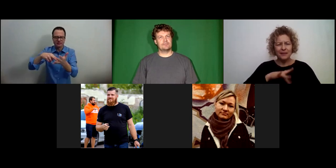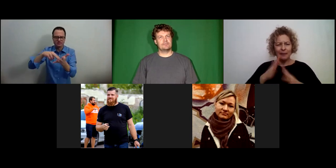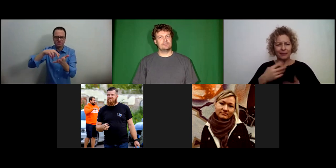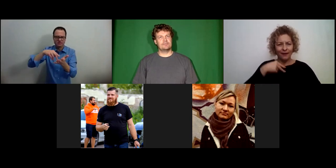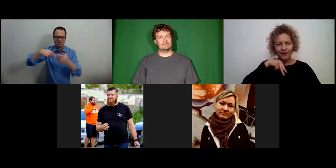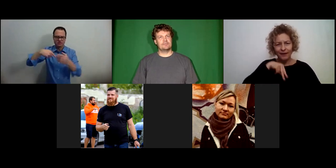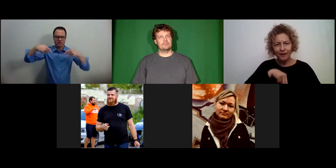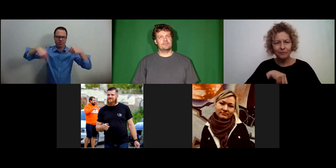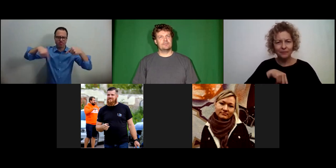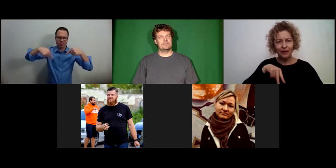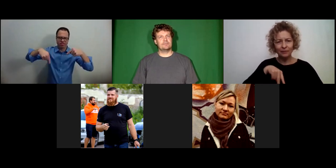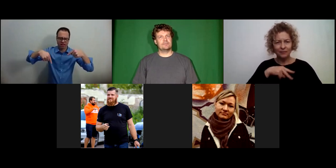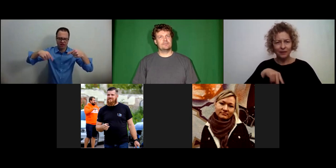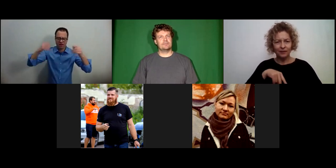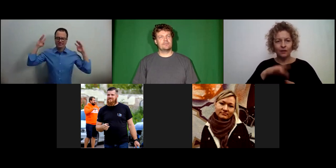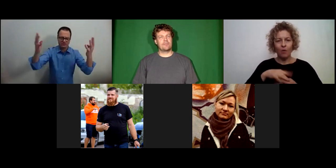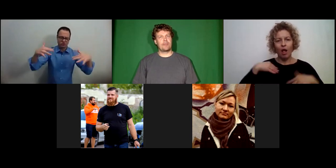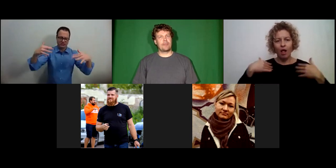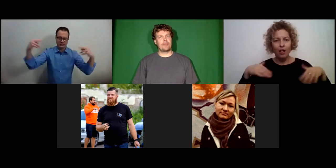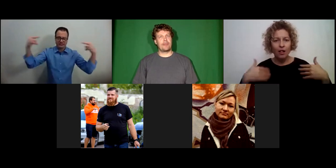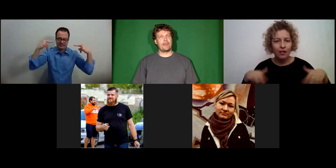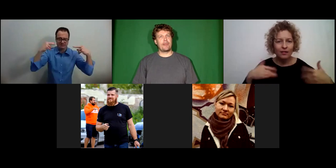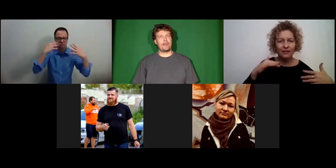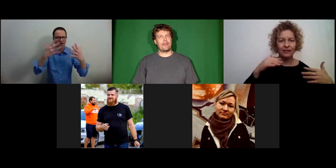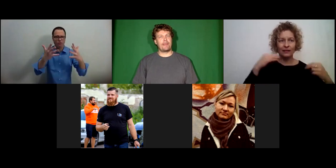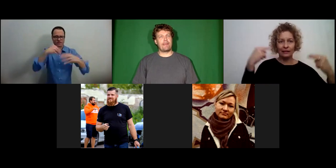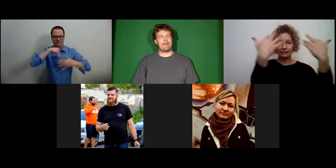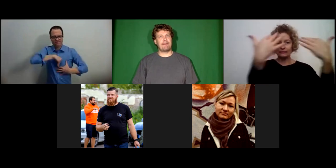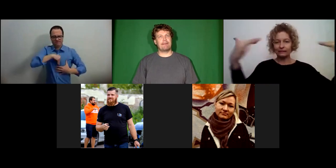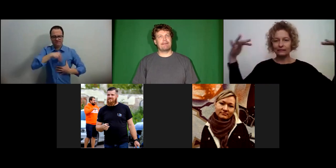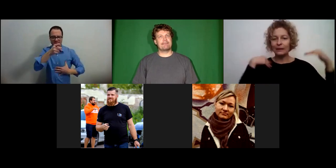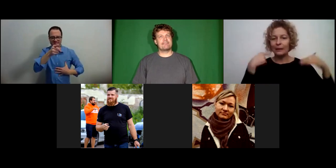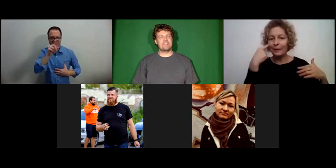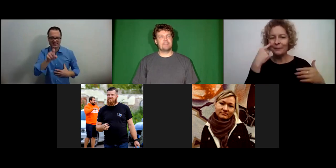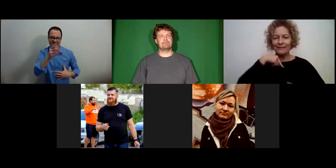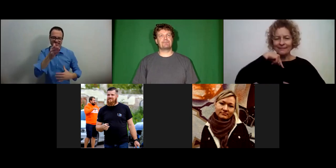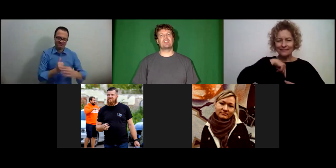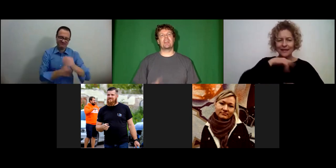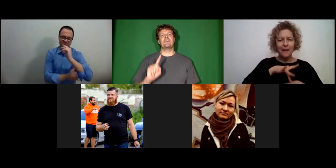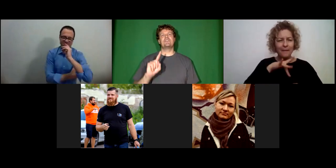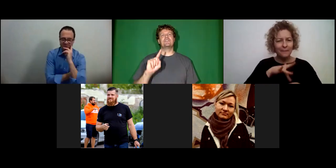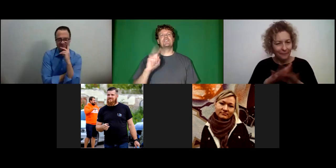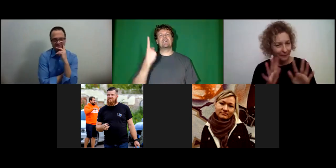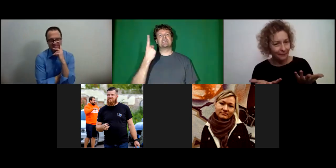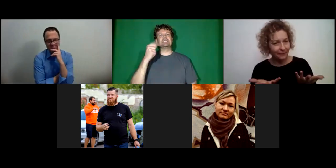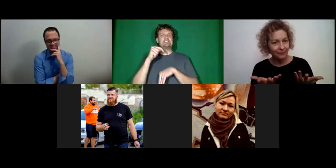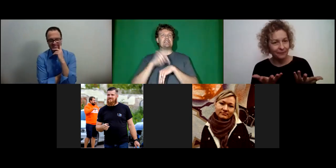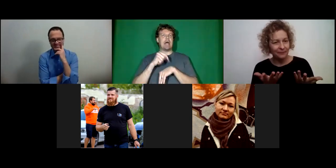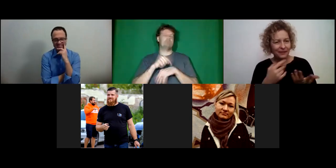When you get up on the dance floor, did you feel nervous? How do you feel inside